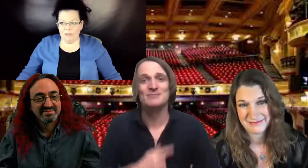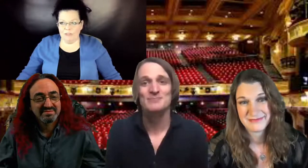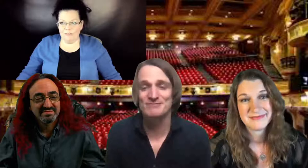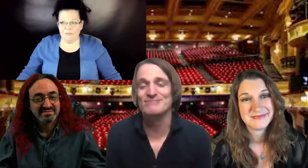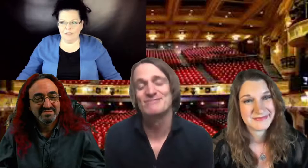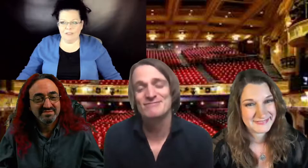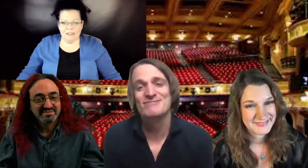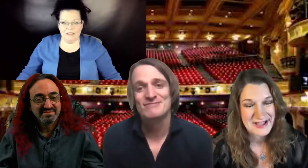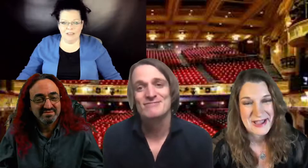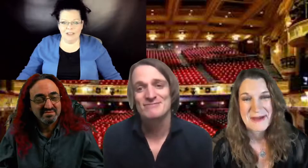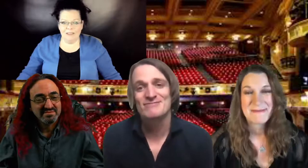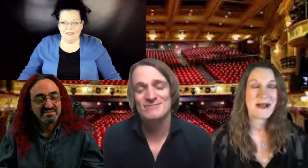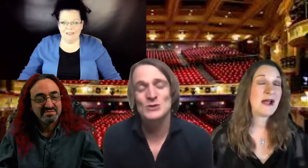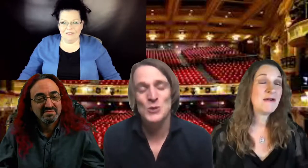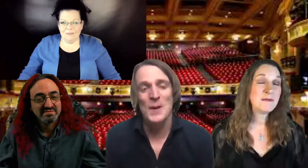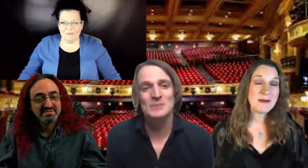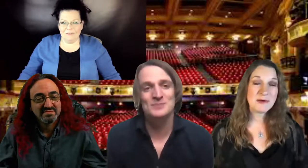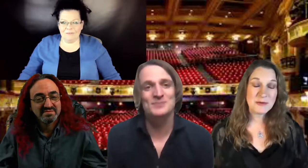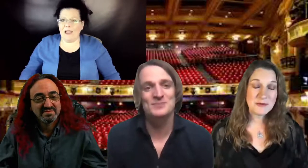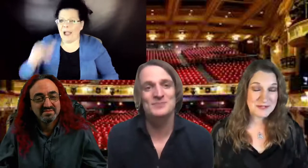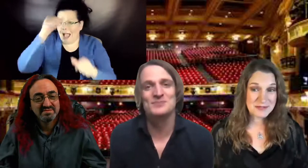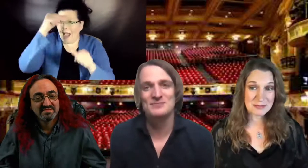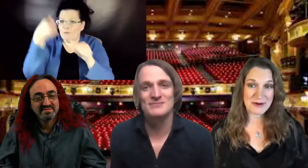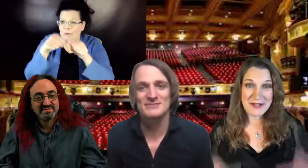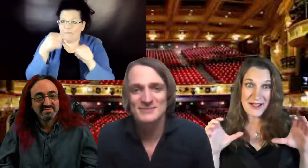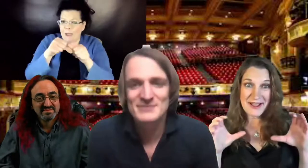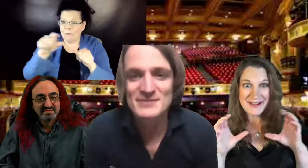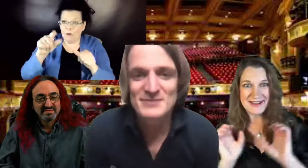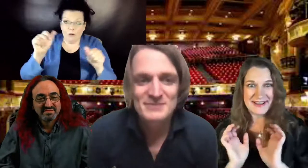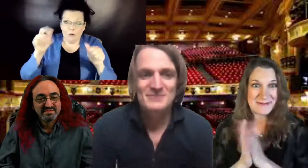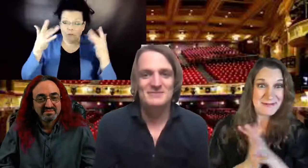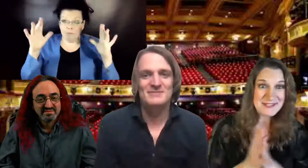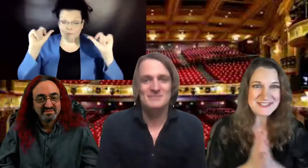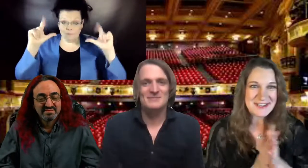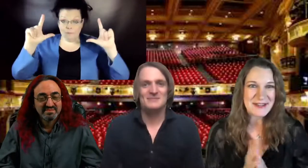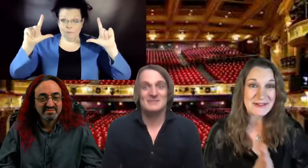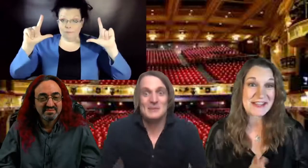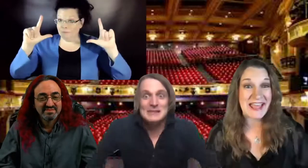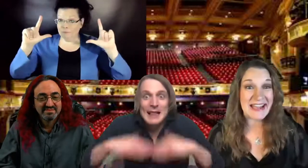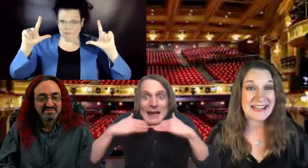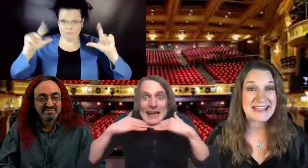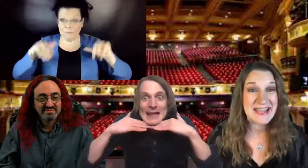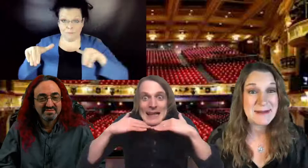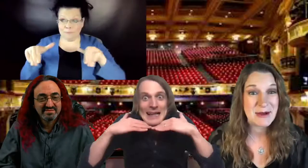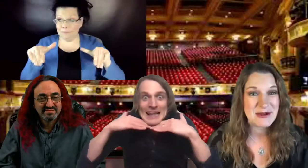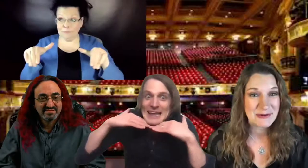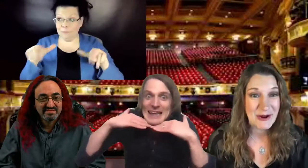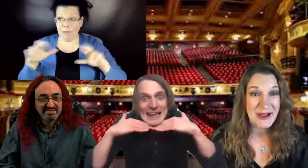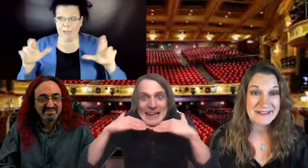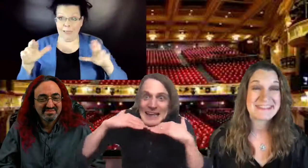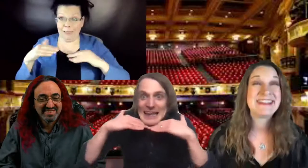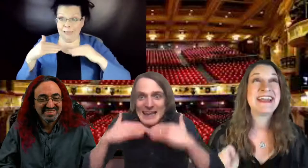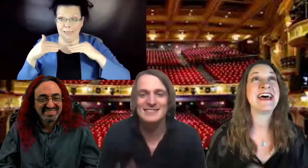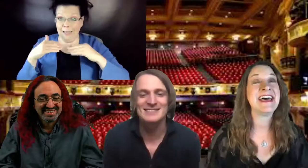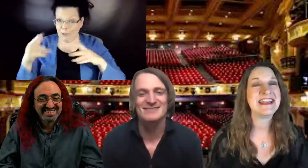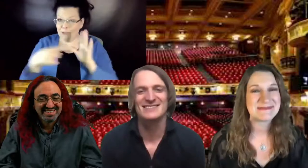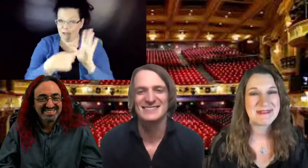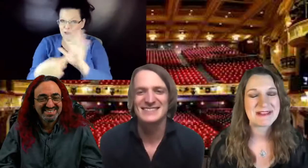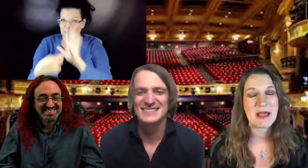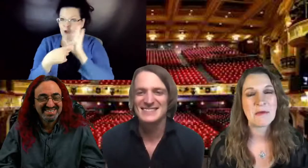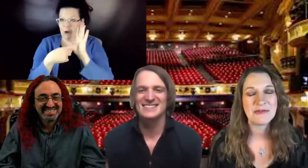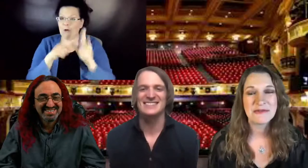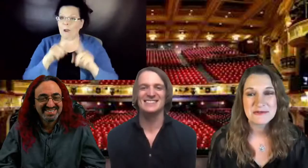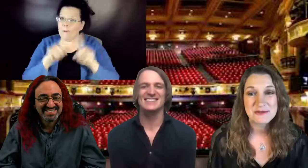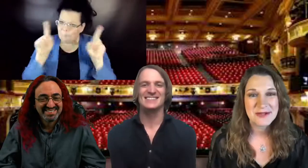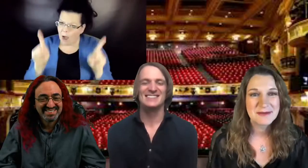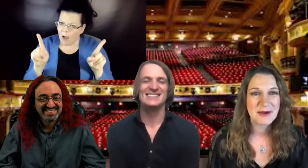great friends after that to this day. I remember you were such a bright eyed, like bushy tailed, like that came across. Yes, but